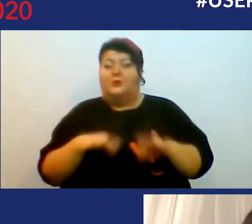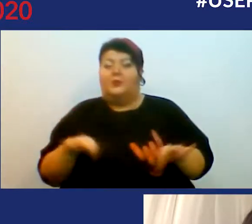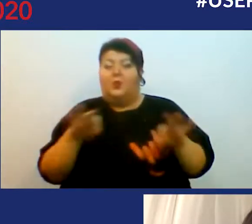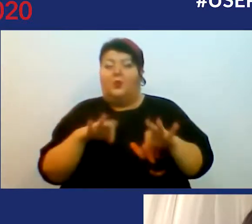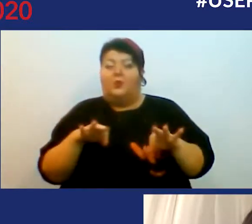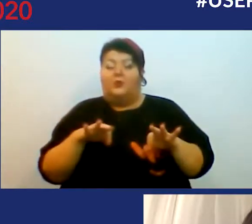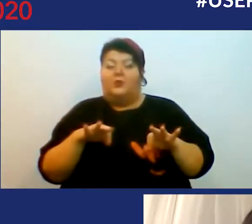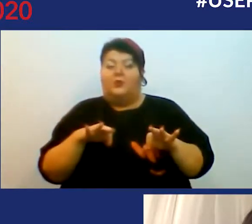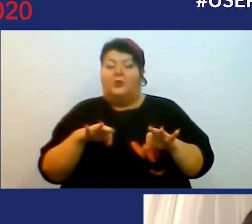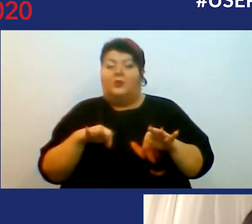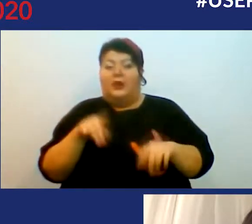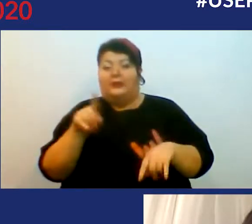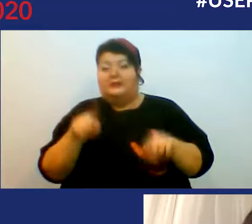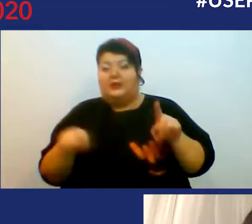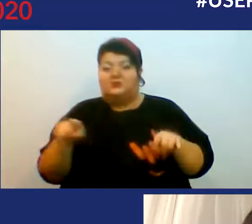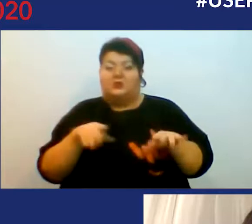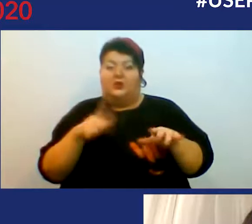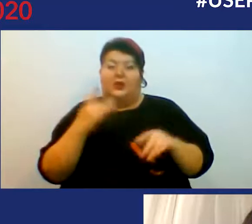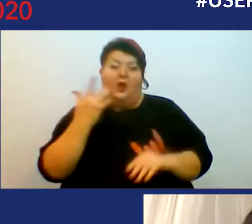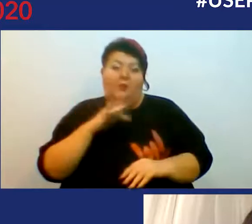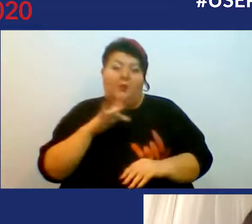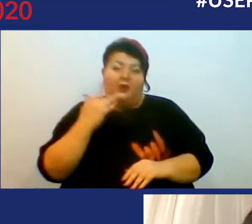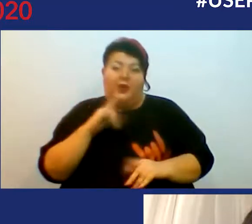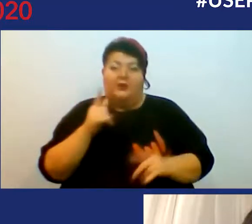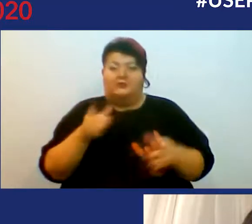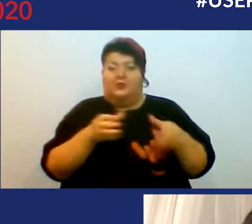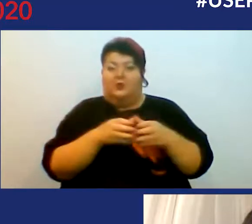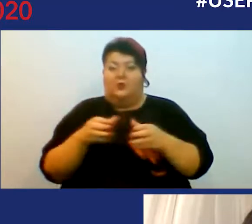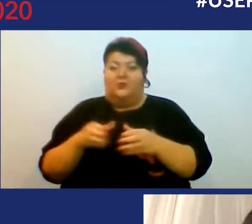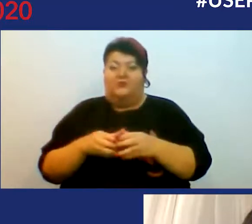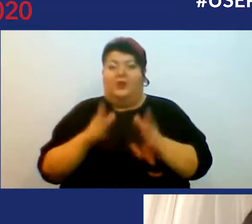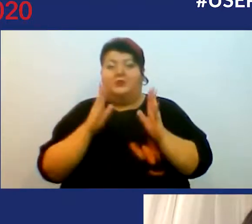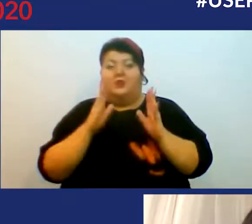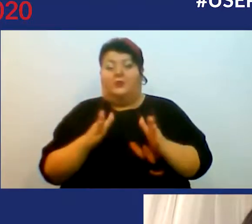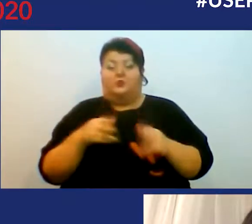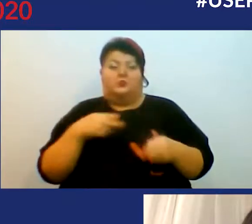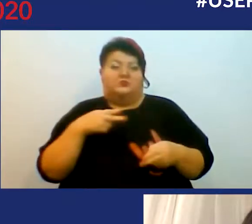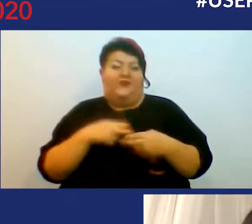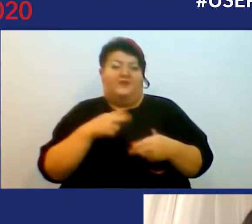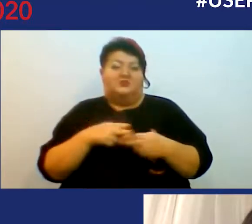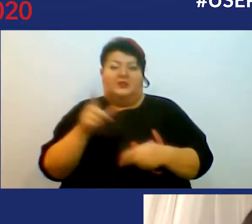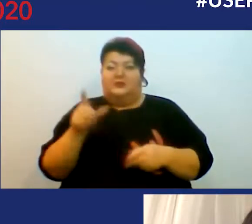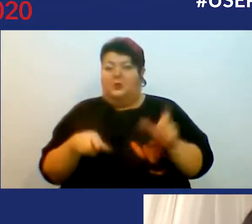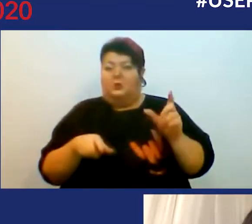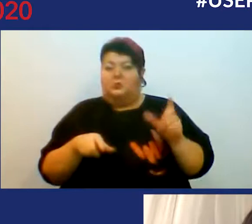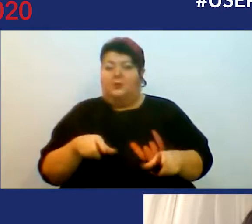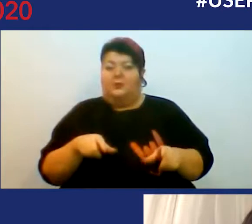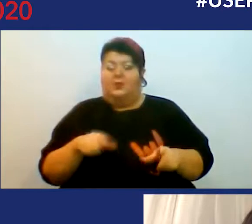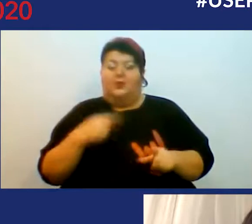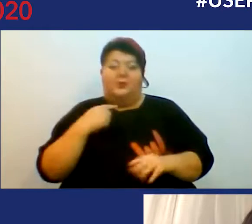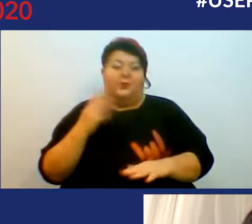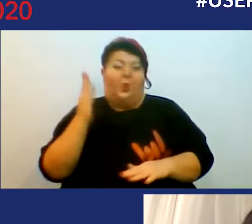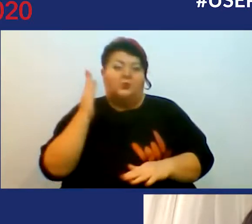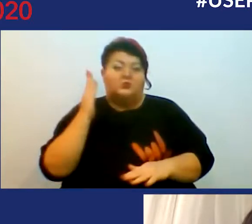abusing social media, whether they're extremist organizations who are promoting